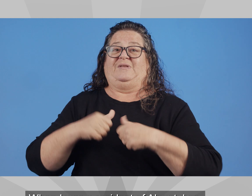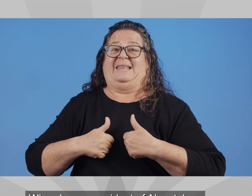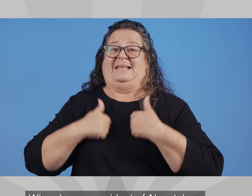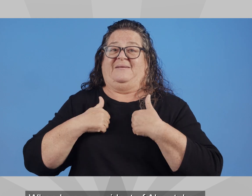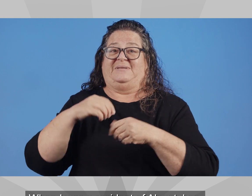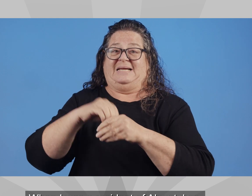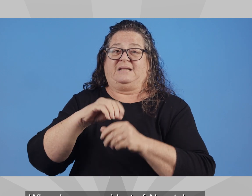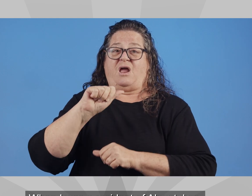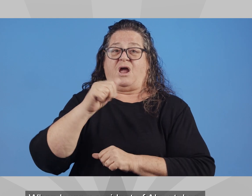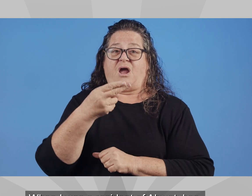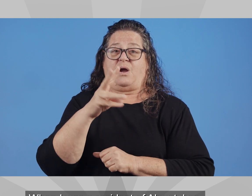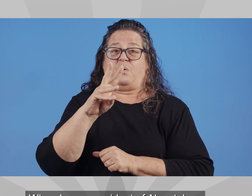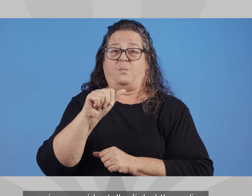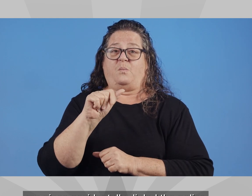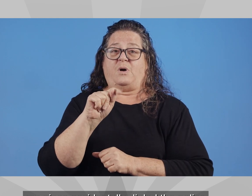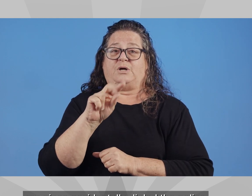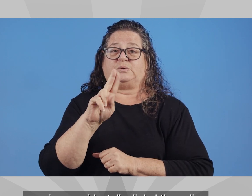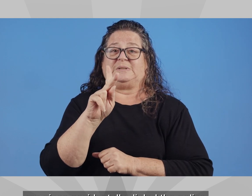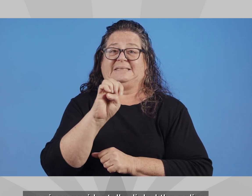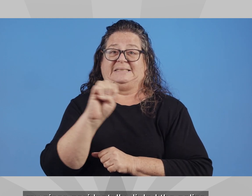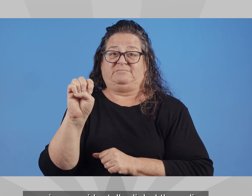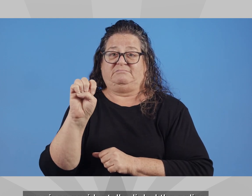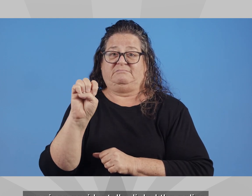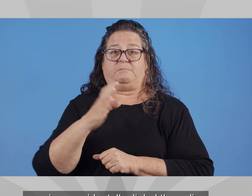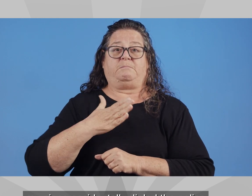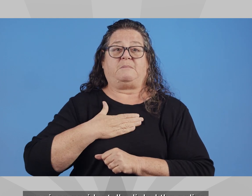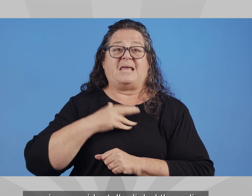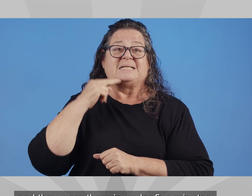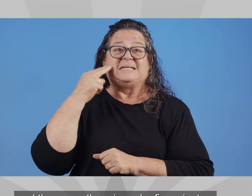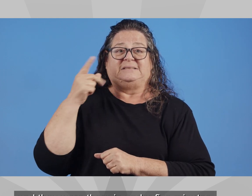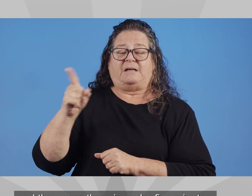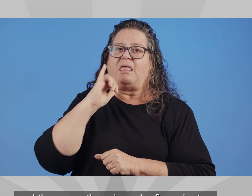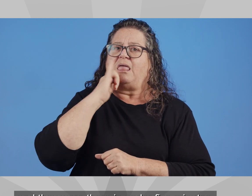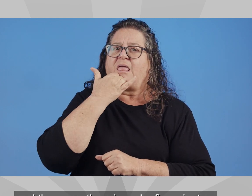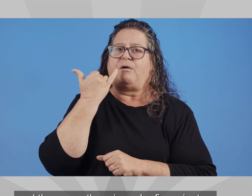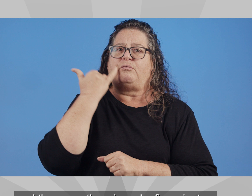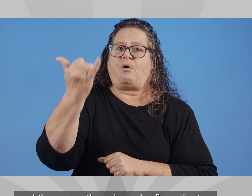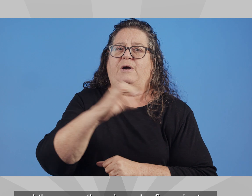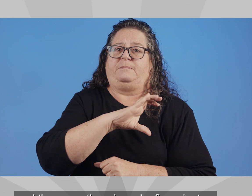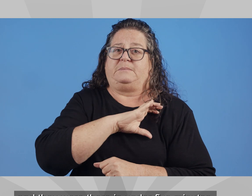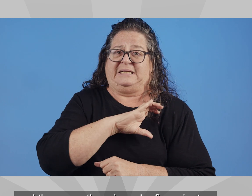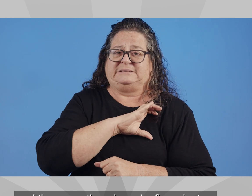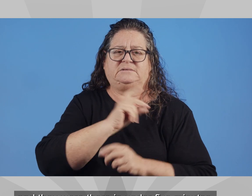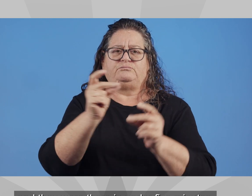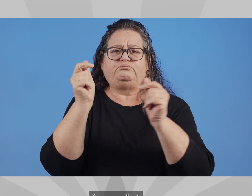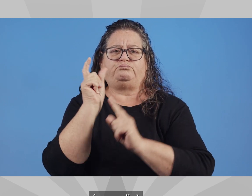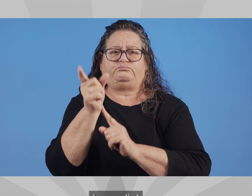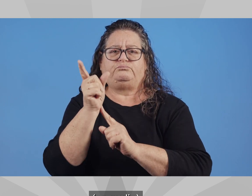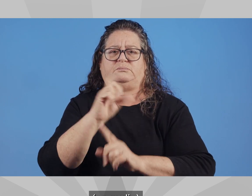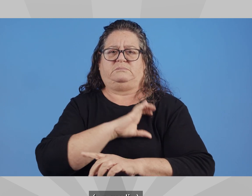When I was a resident of Ahwatukee, my niece accidentally dialed the police, and they were there in under 5